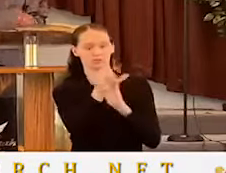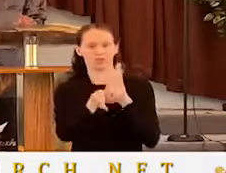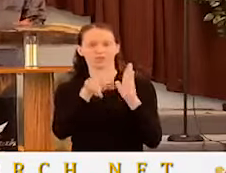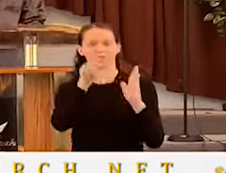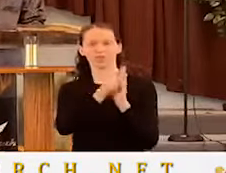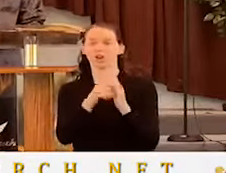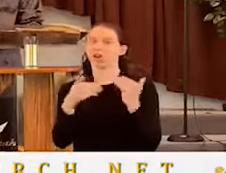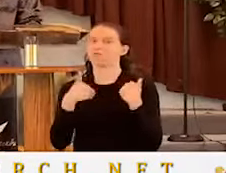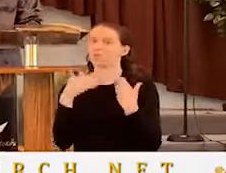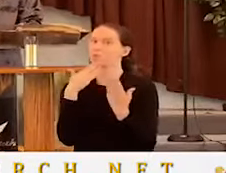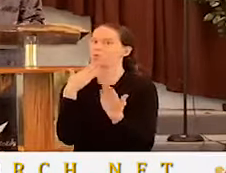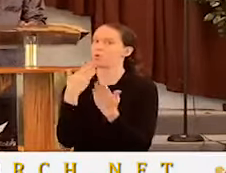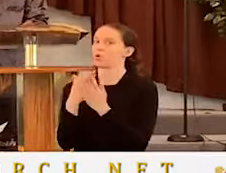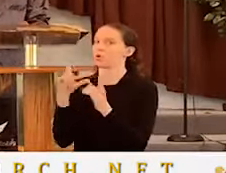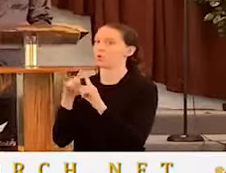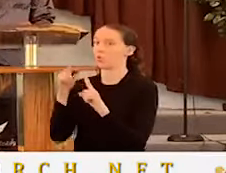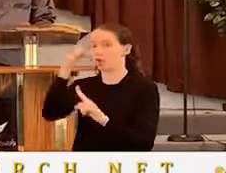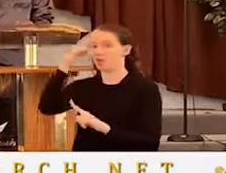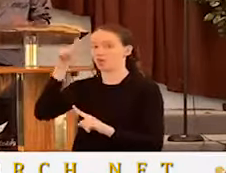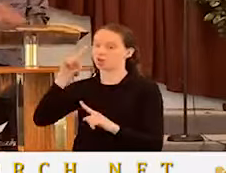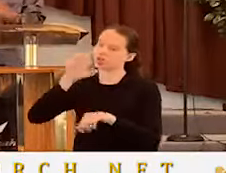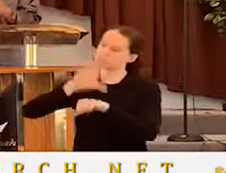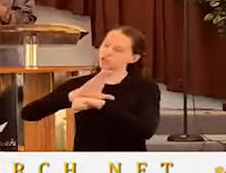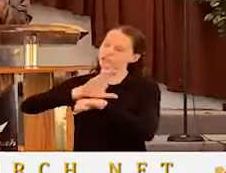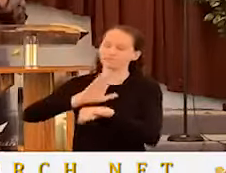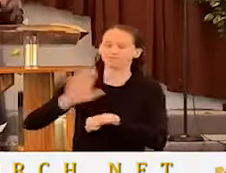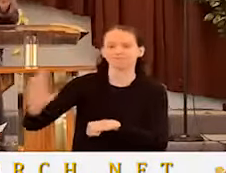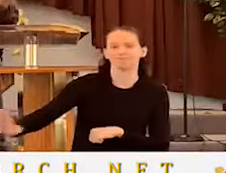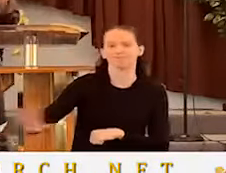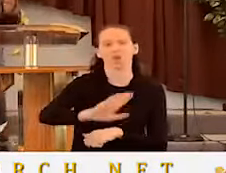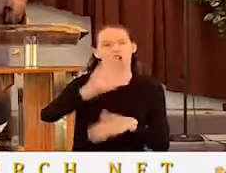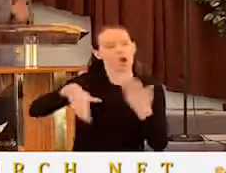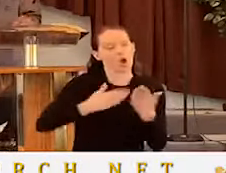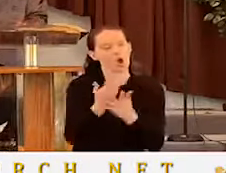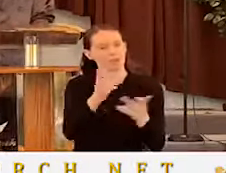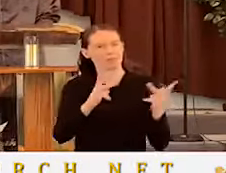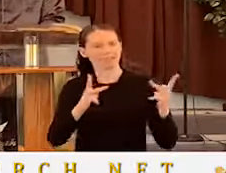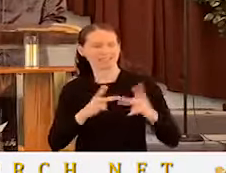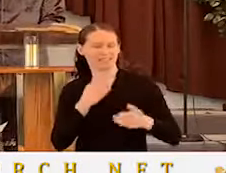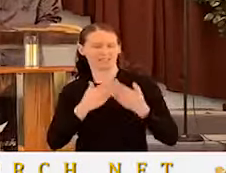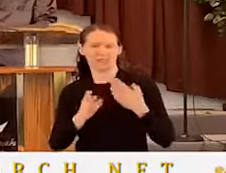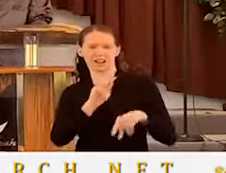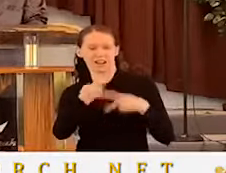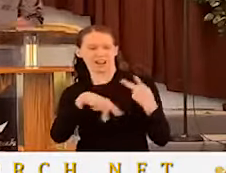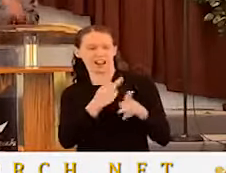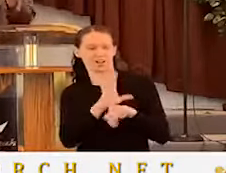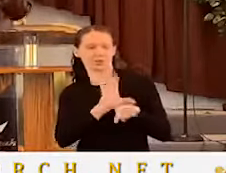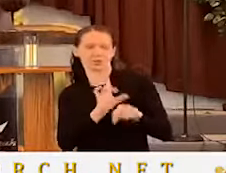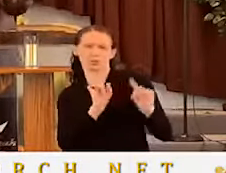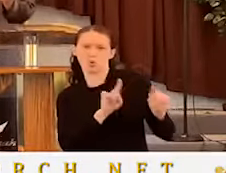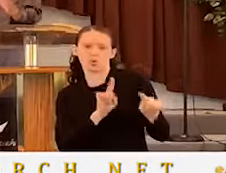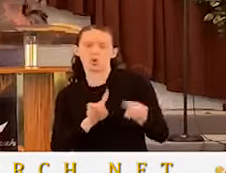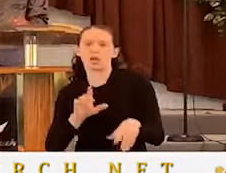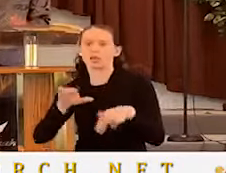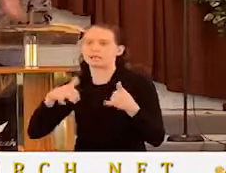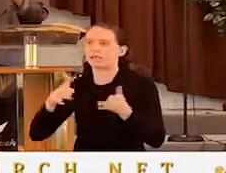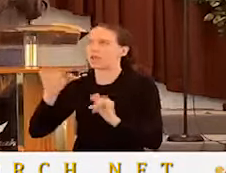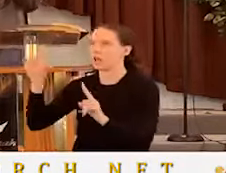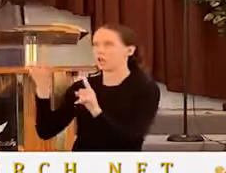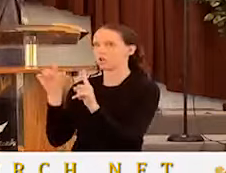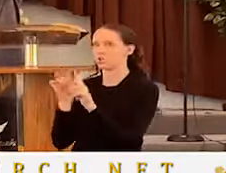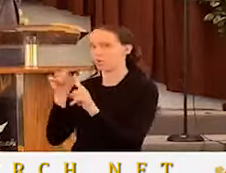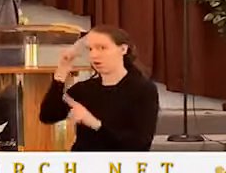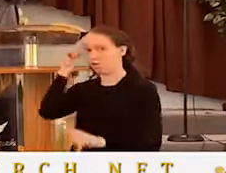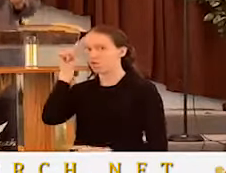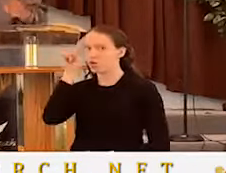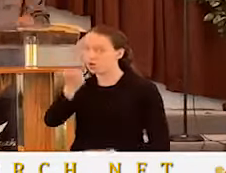great word for the body of Christ everywhere. Regardless of what denomination that you're in, there is a word. There's a